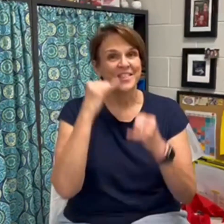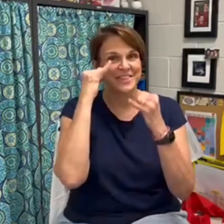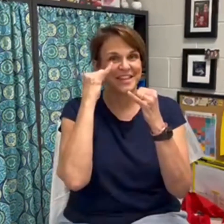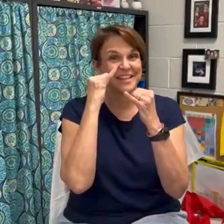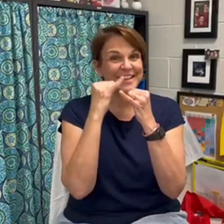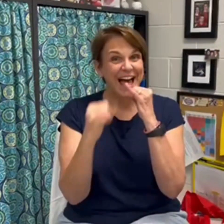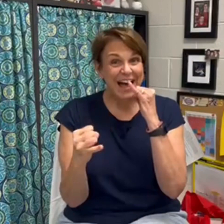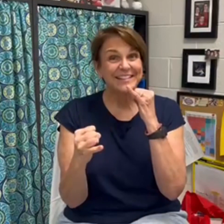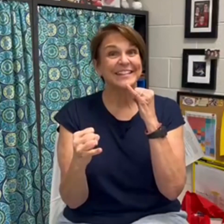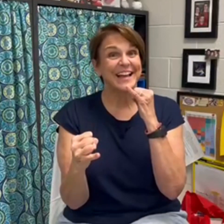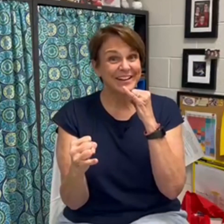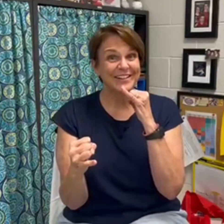The last letter,